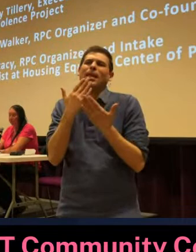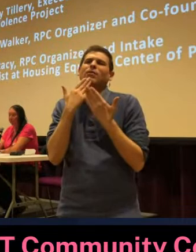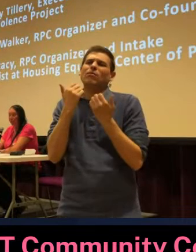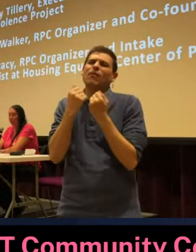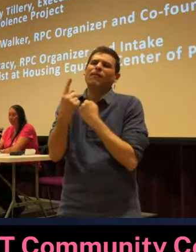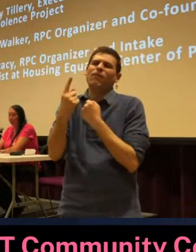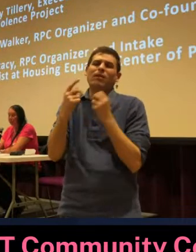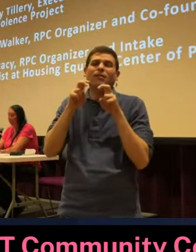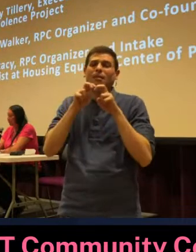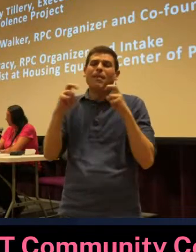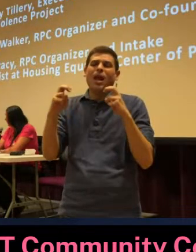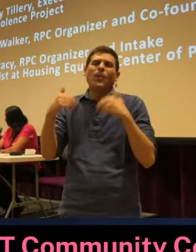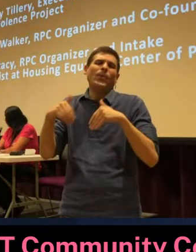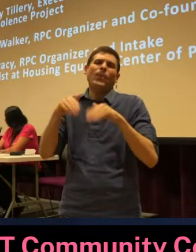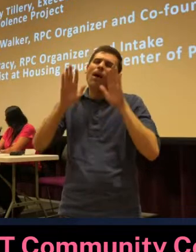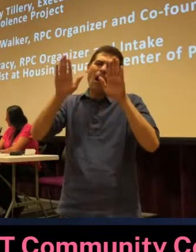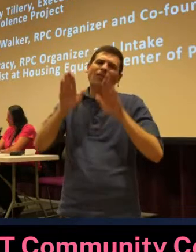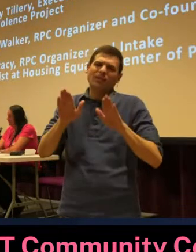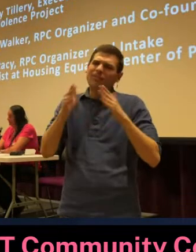started.